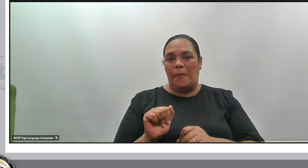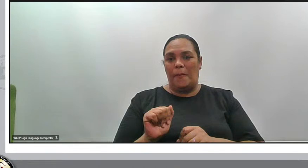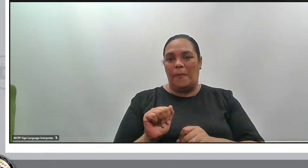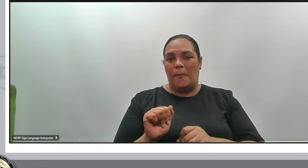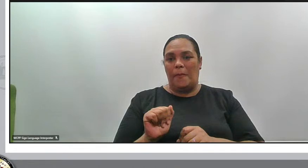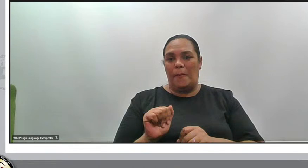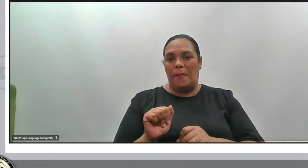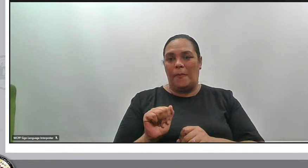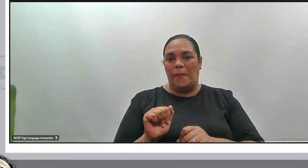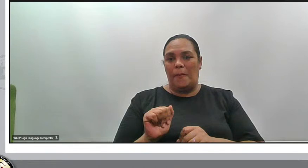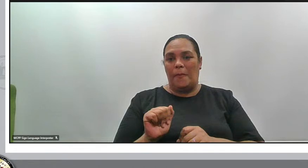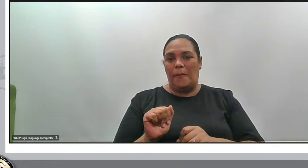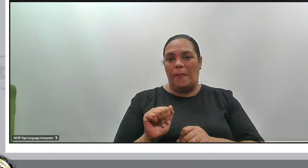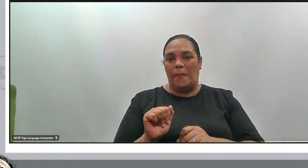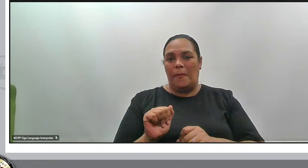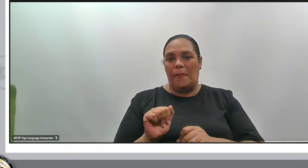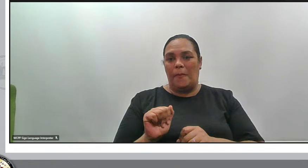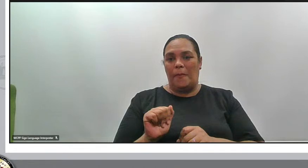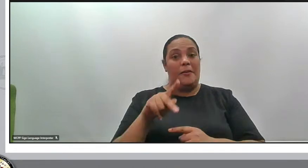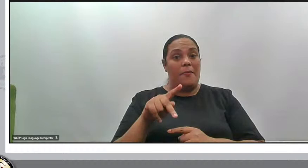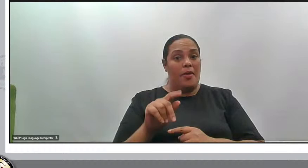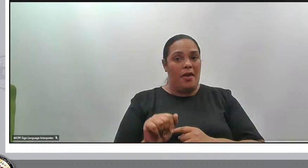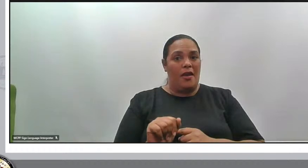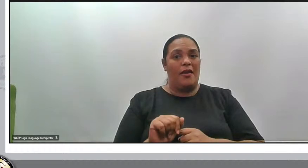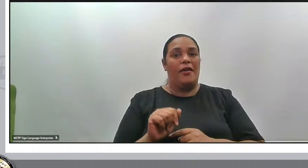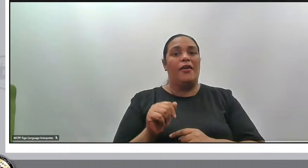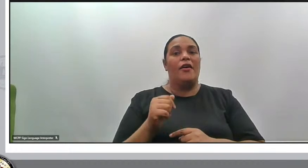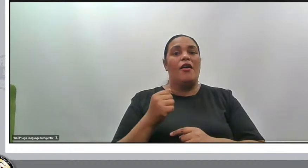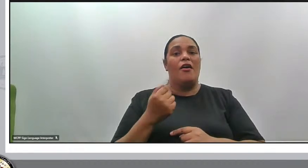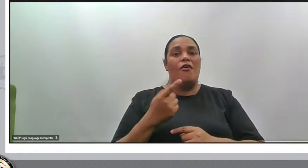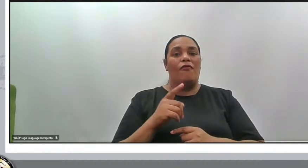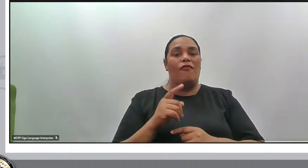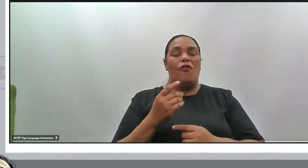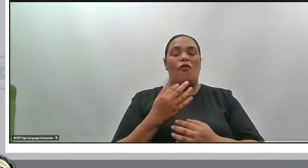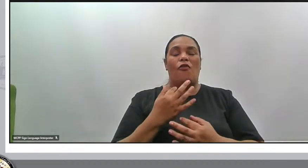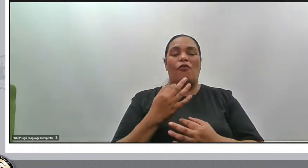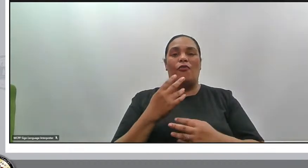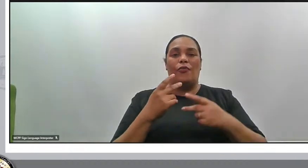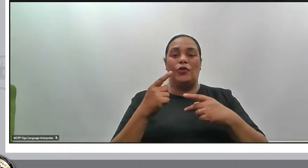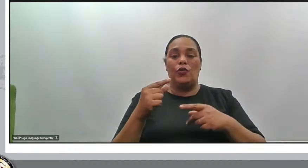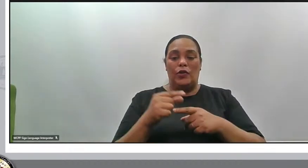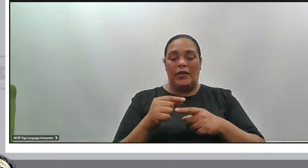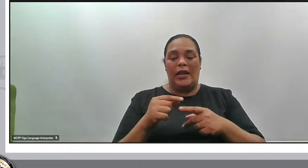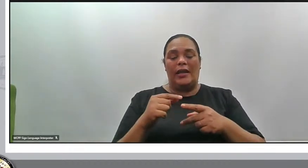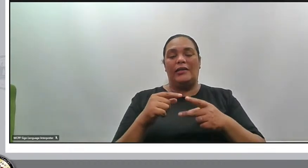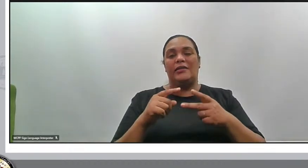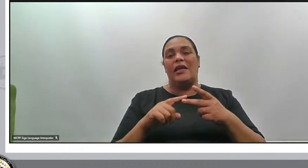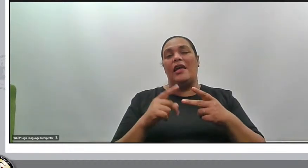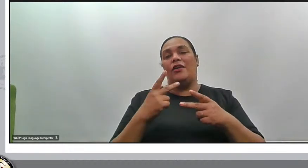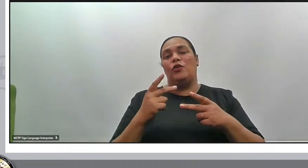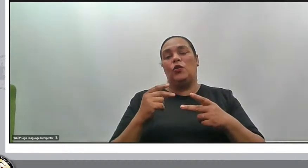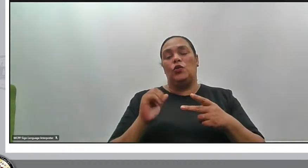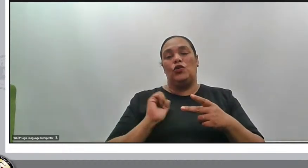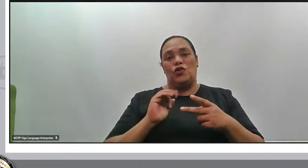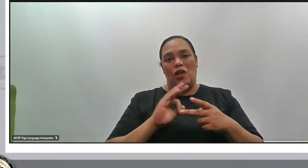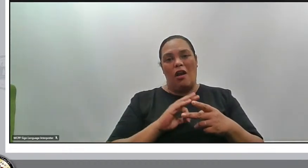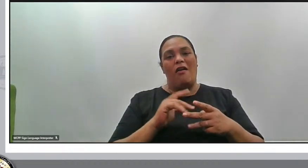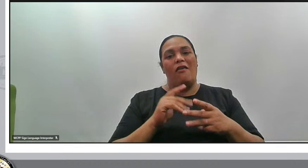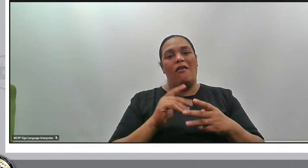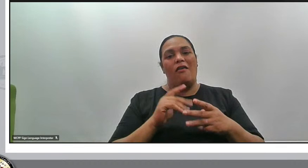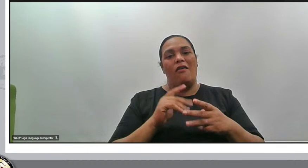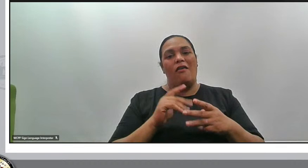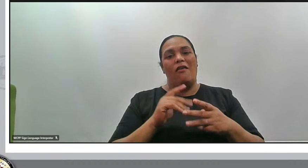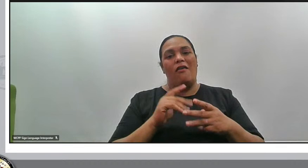online available from the CPA, free, gratis, and for need to members and to staff. That has been communicated, and I think